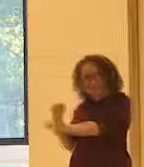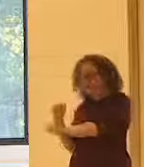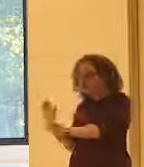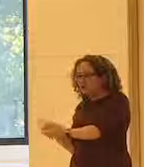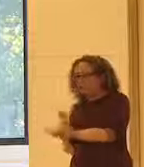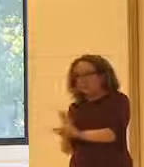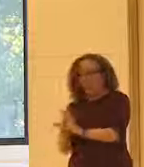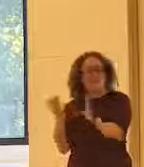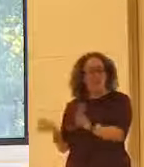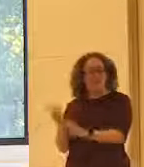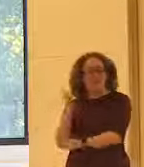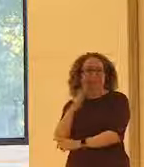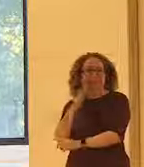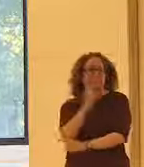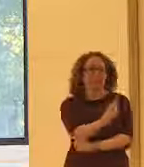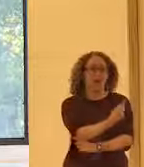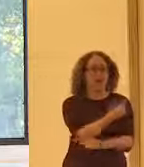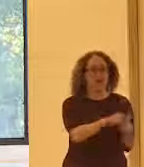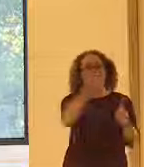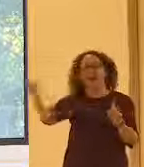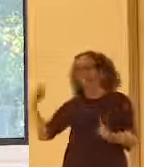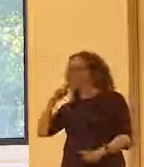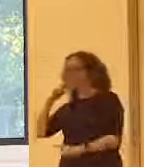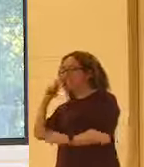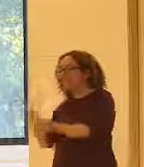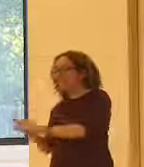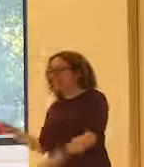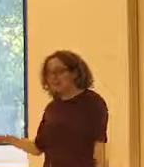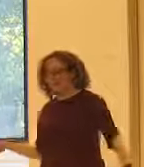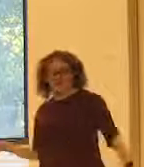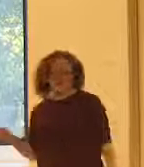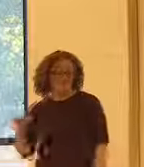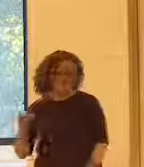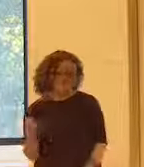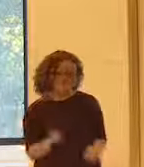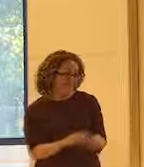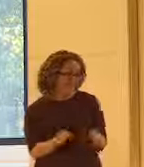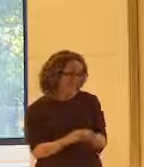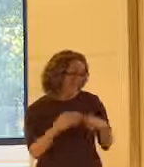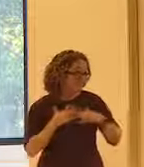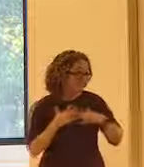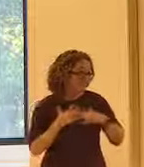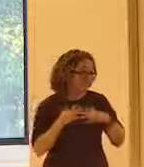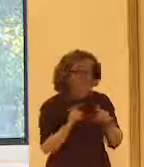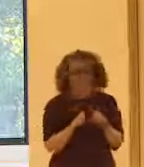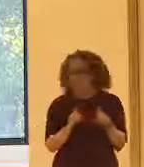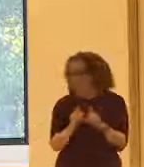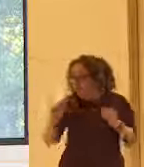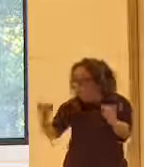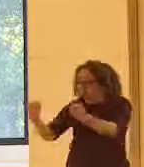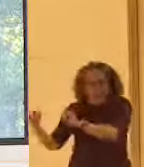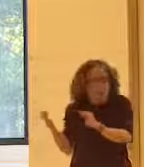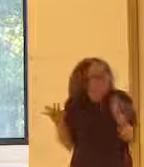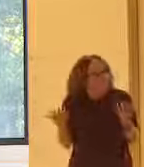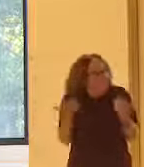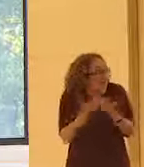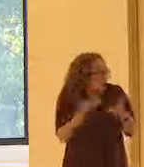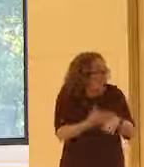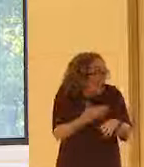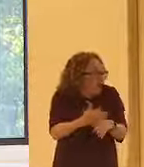Alex was talking about his service and saying that a deaf person has to go to a hearing service first to get referred. I'm not saying that's